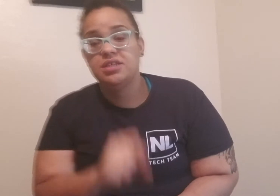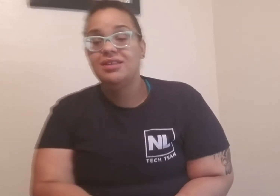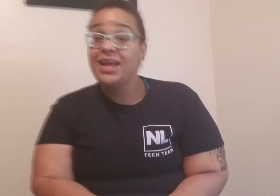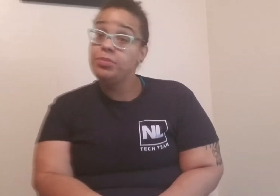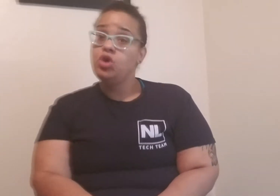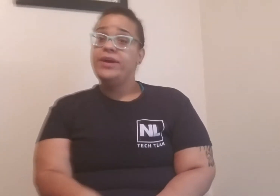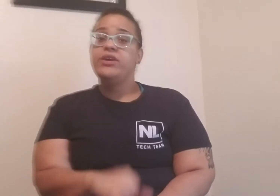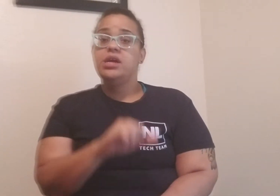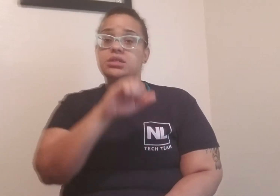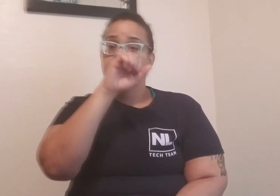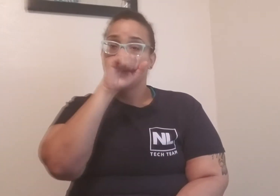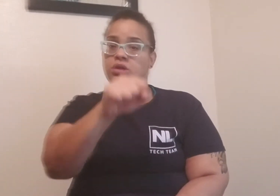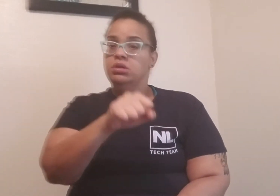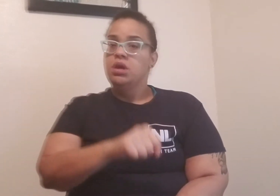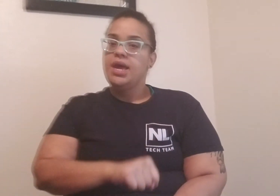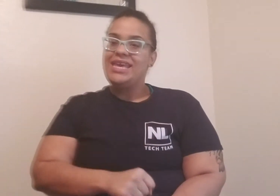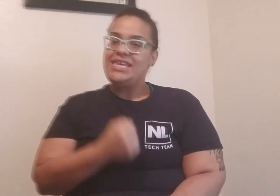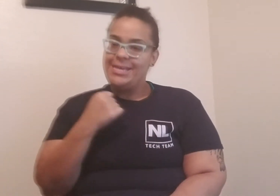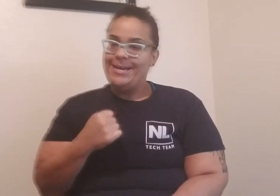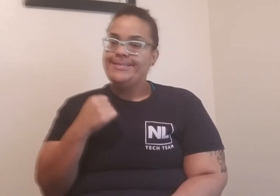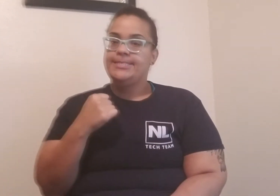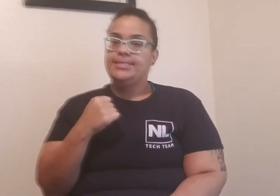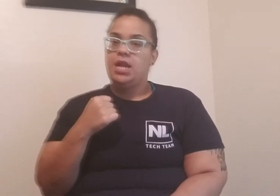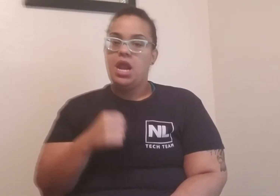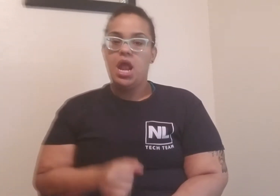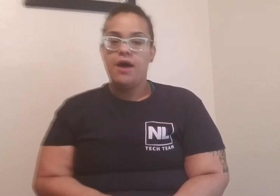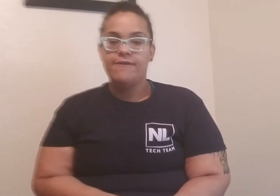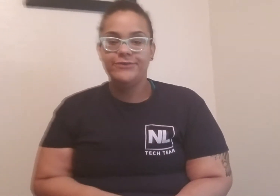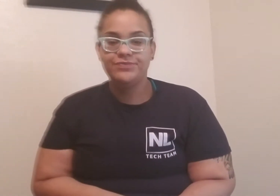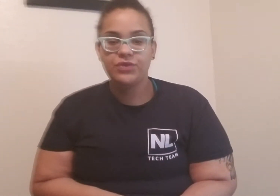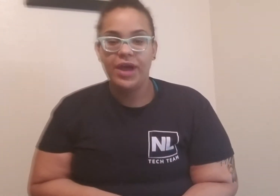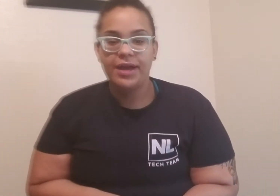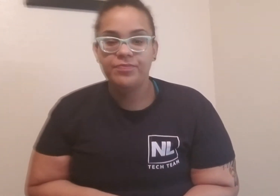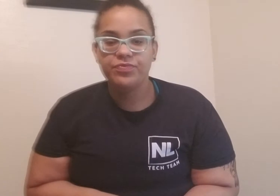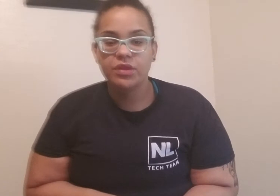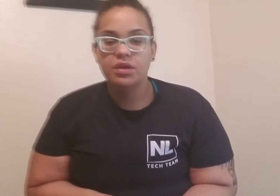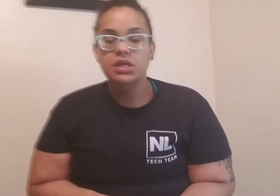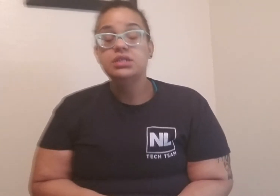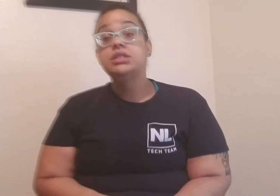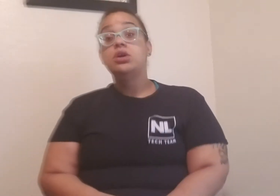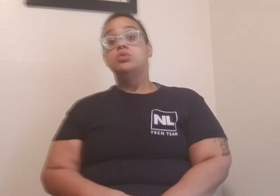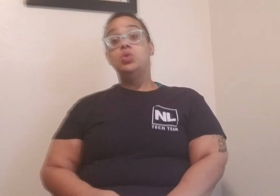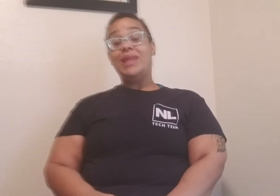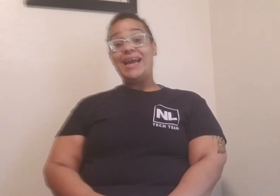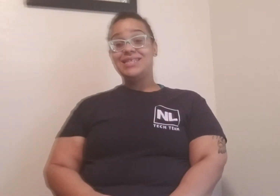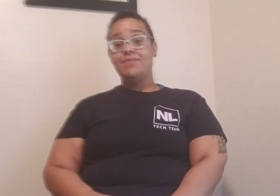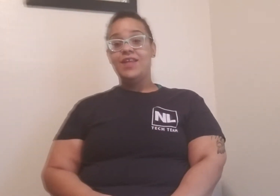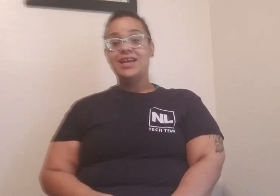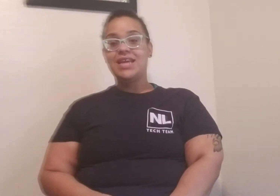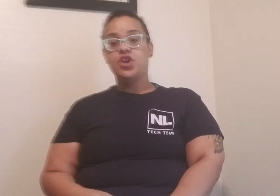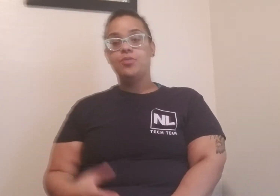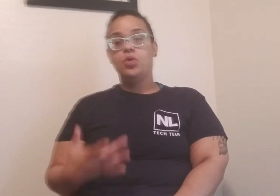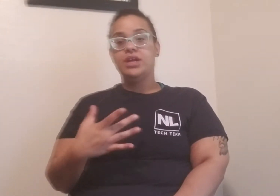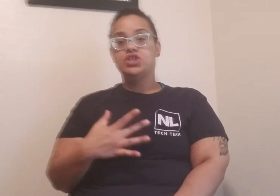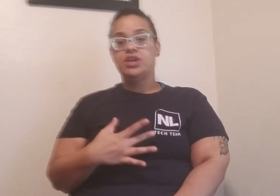Like blueberries, yes, love. Okay. So to like something, it's like you're pulling a string from